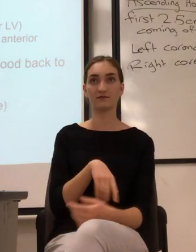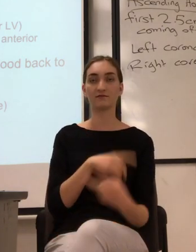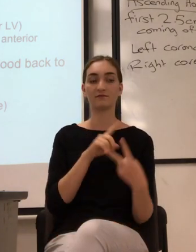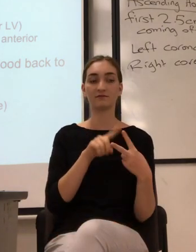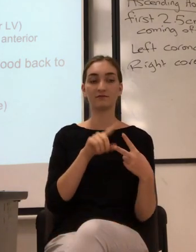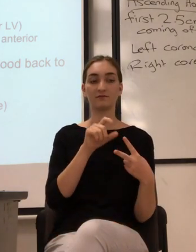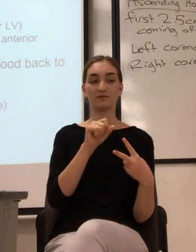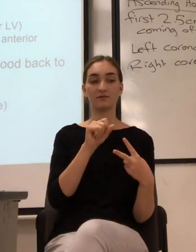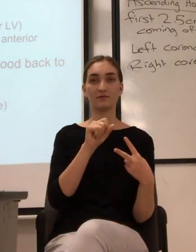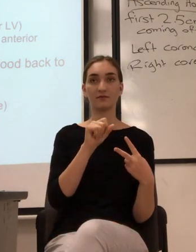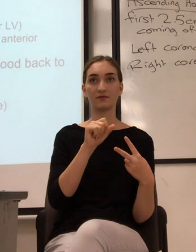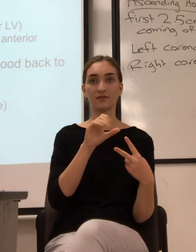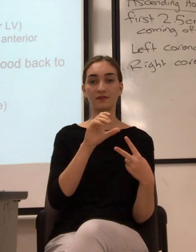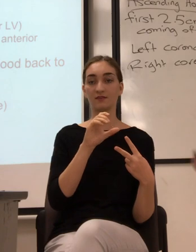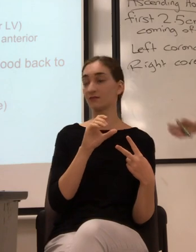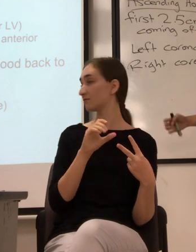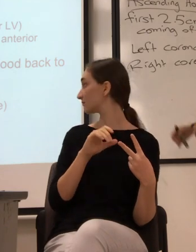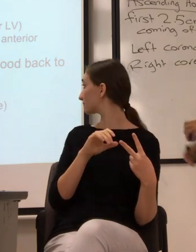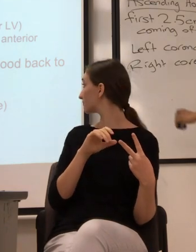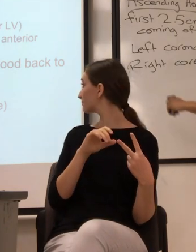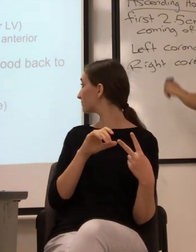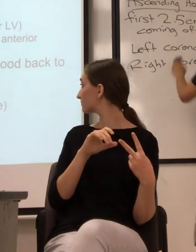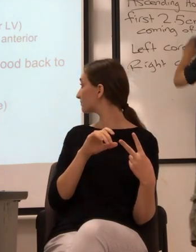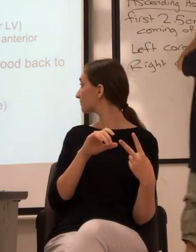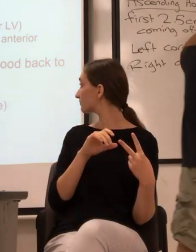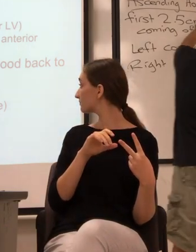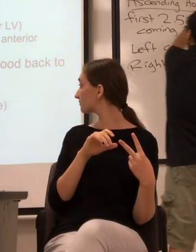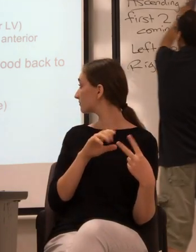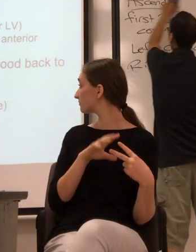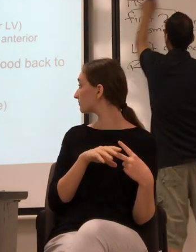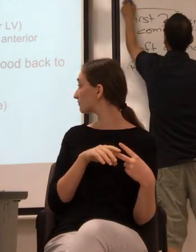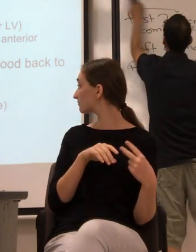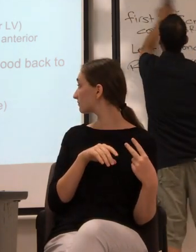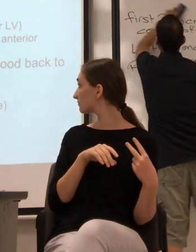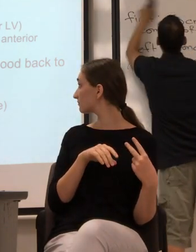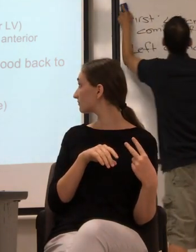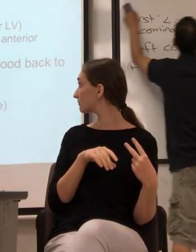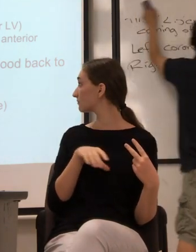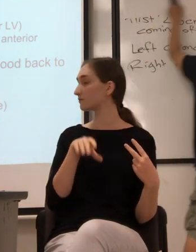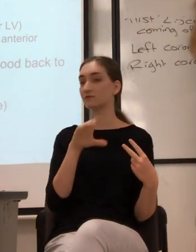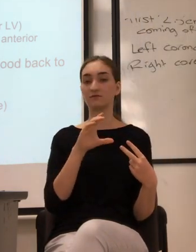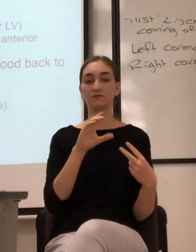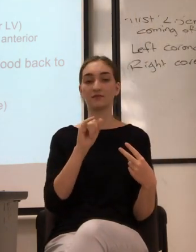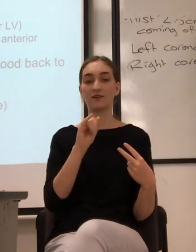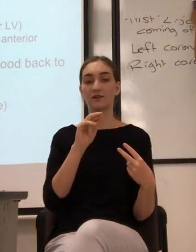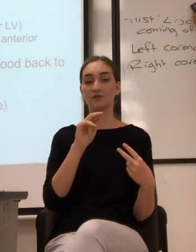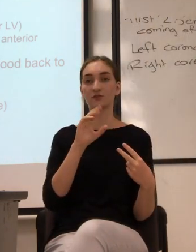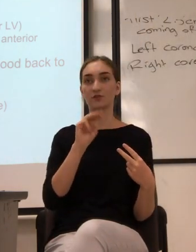anterior interventricular branch, or artery. That's four.